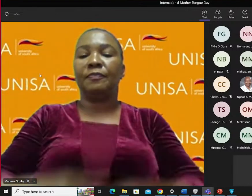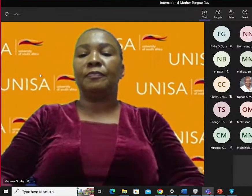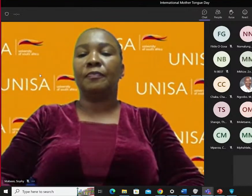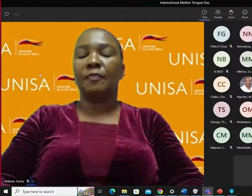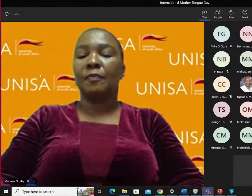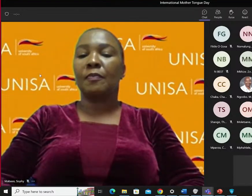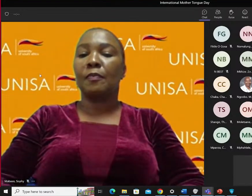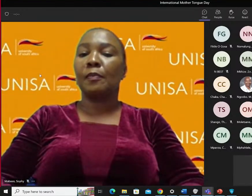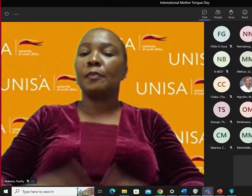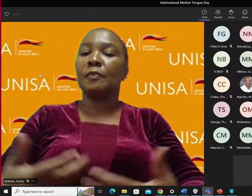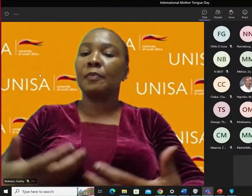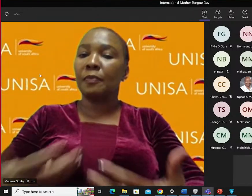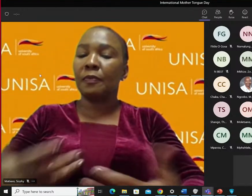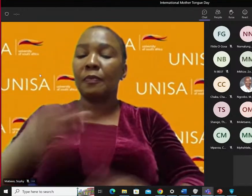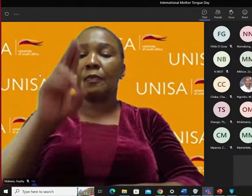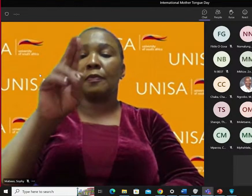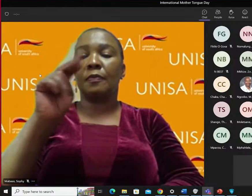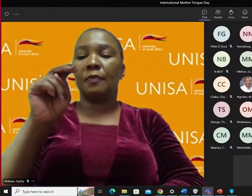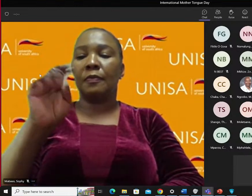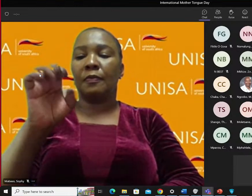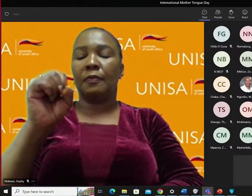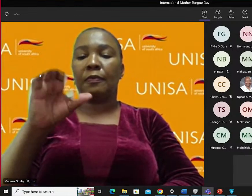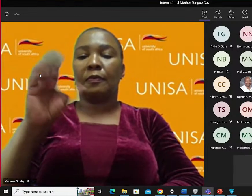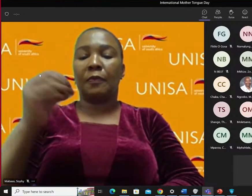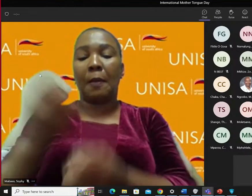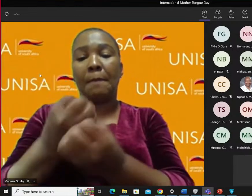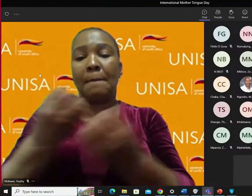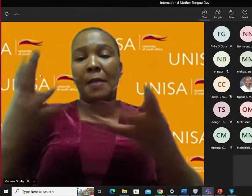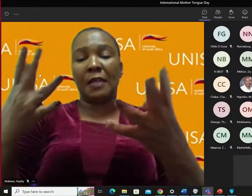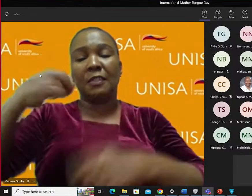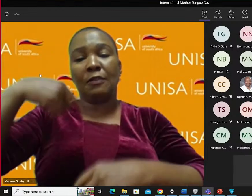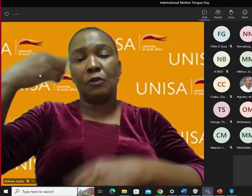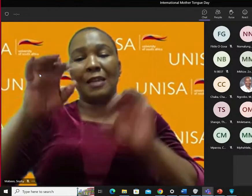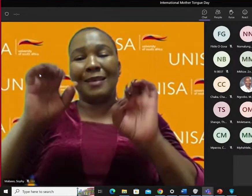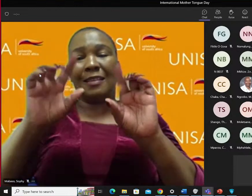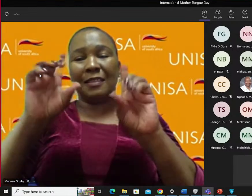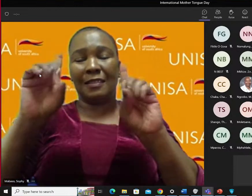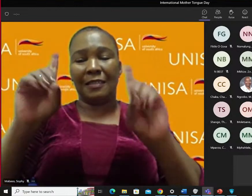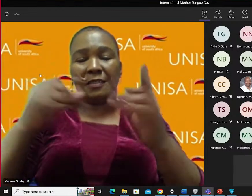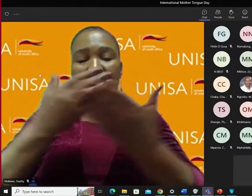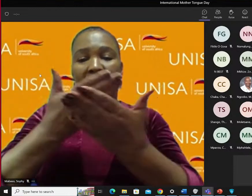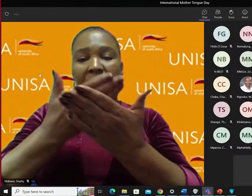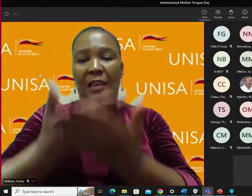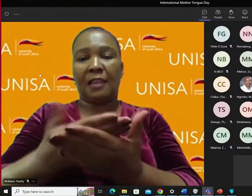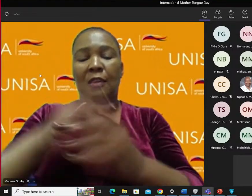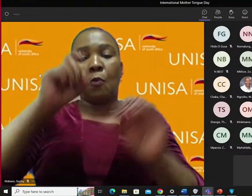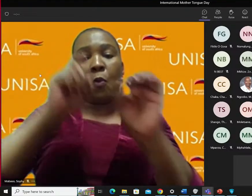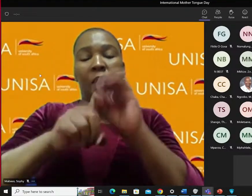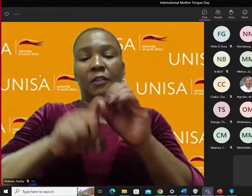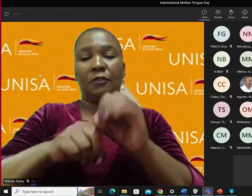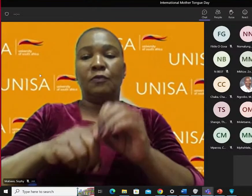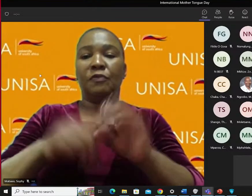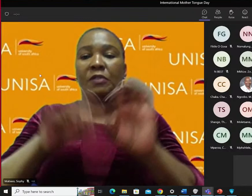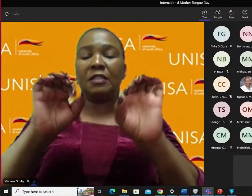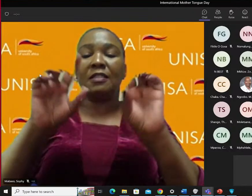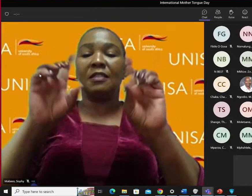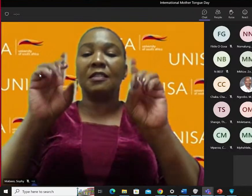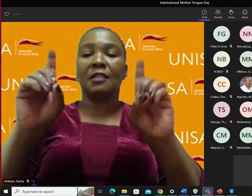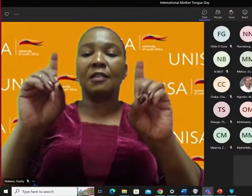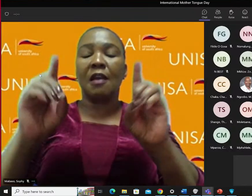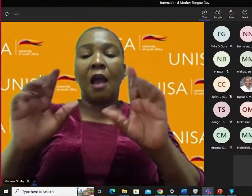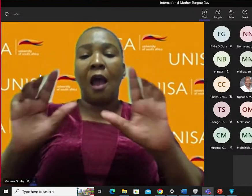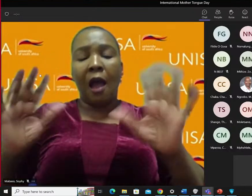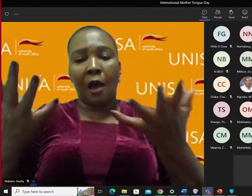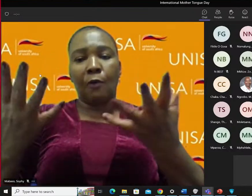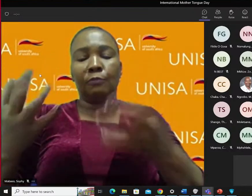According to UNESCO, multilingual education enhances the quality of education by underlining